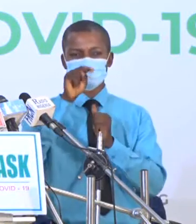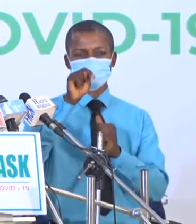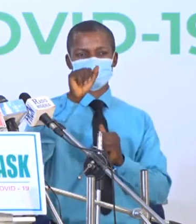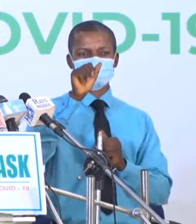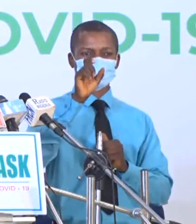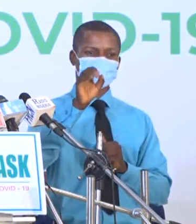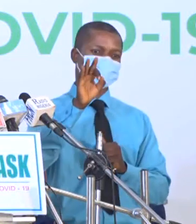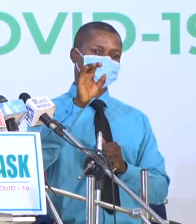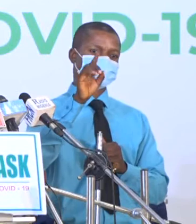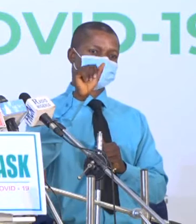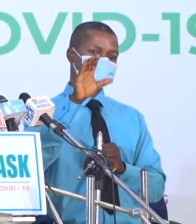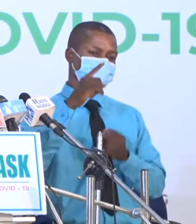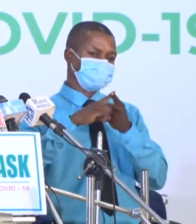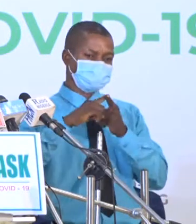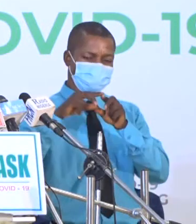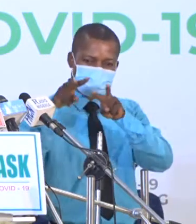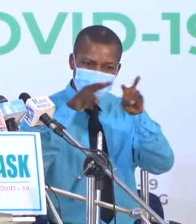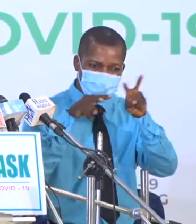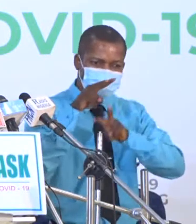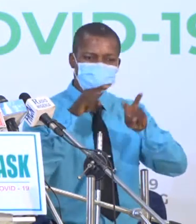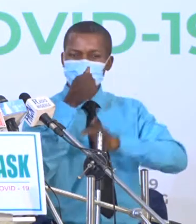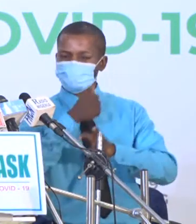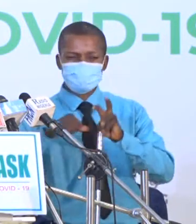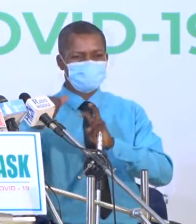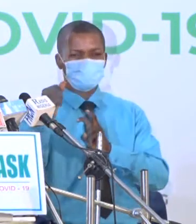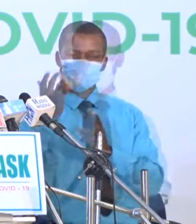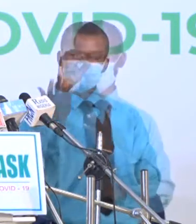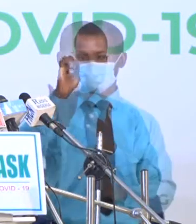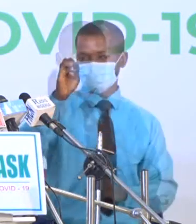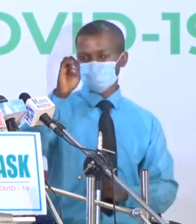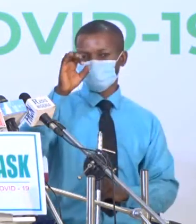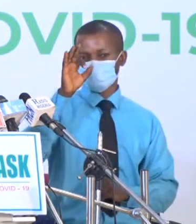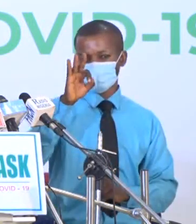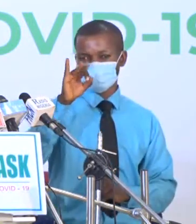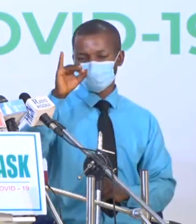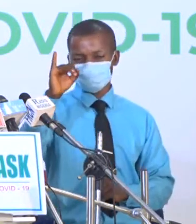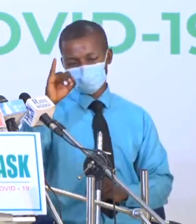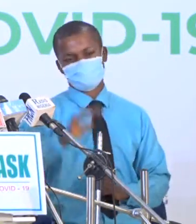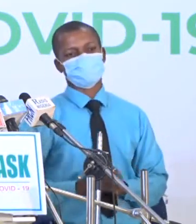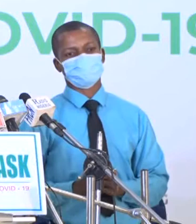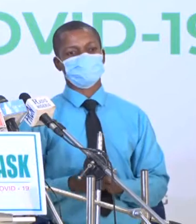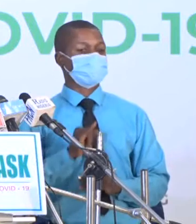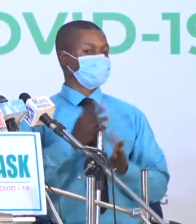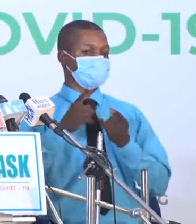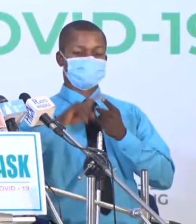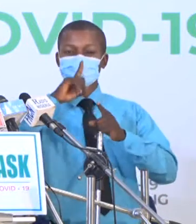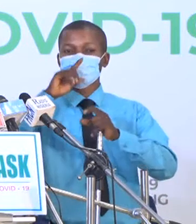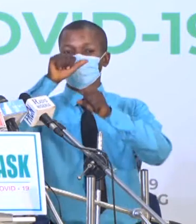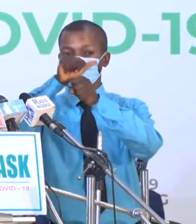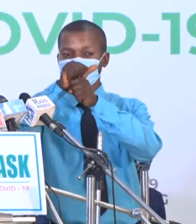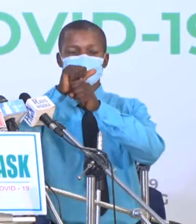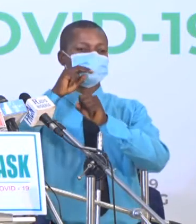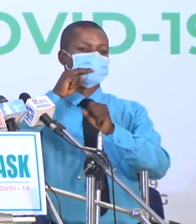any unusual adverse reactions to the vaccines. I want to assure Nigerians that the